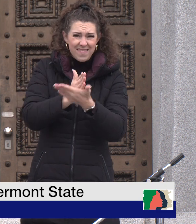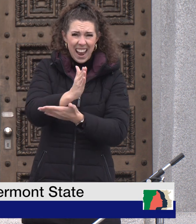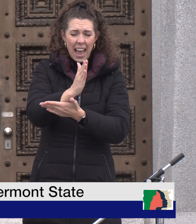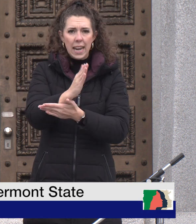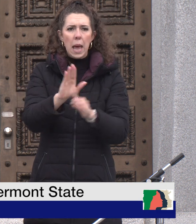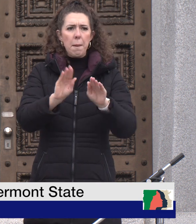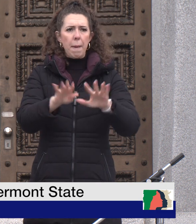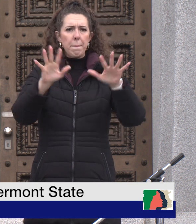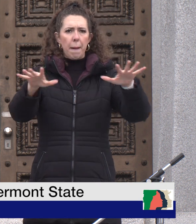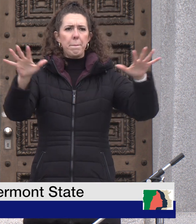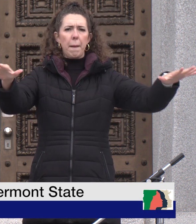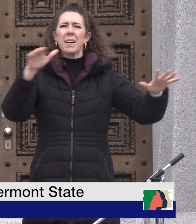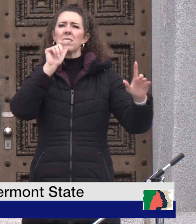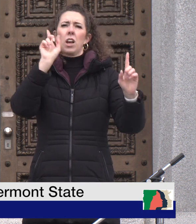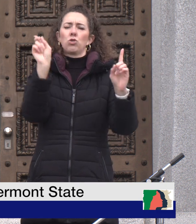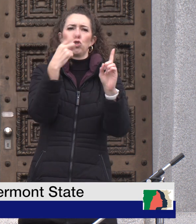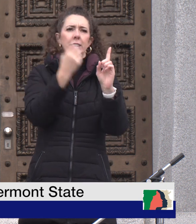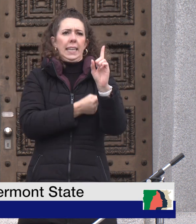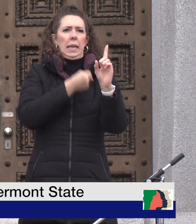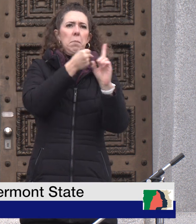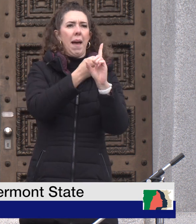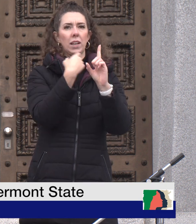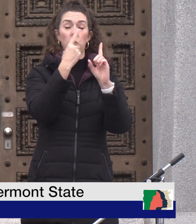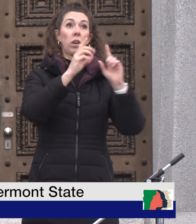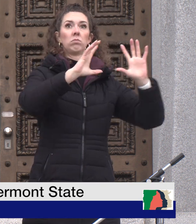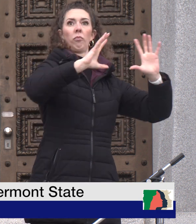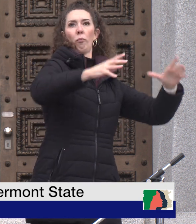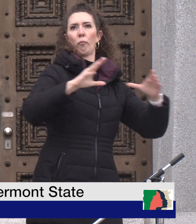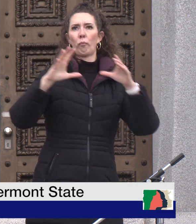beyond the gender binary.